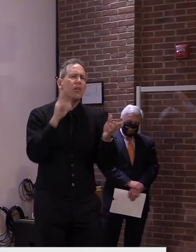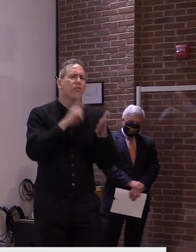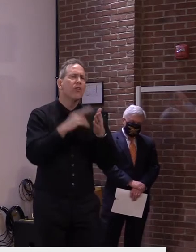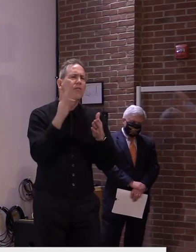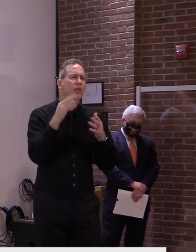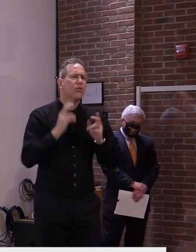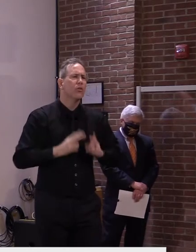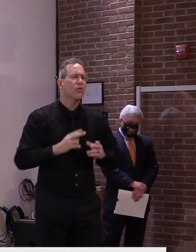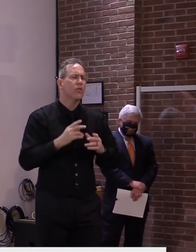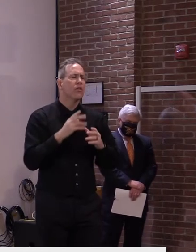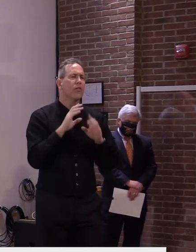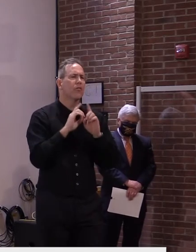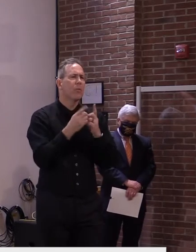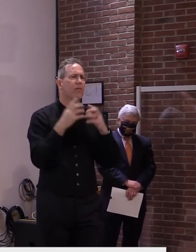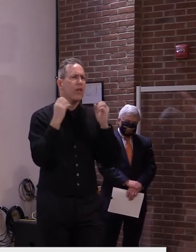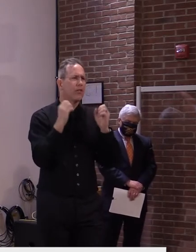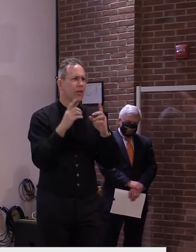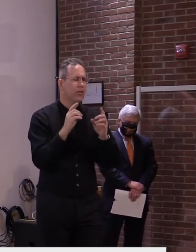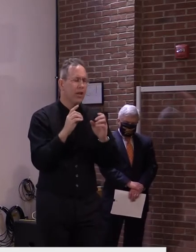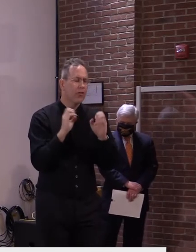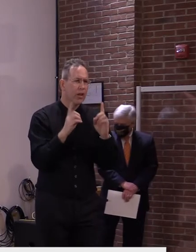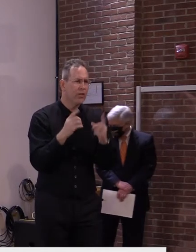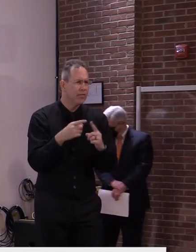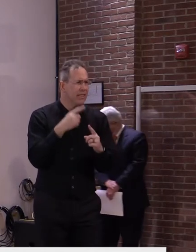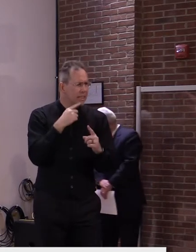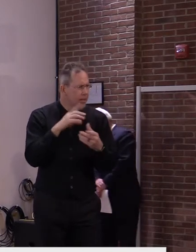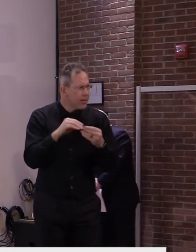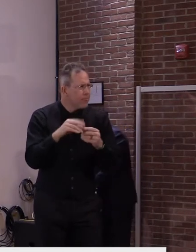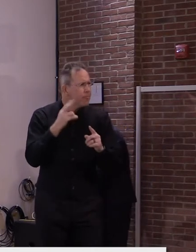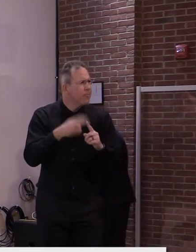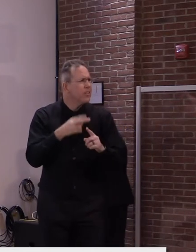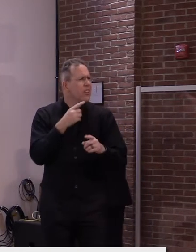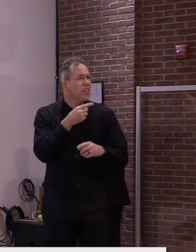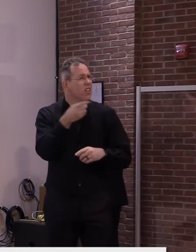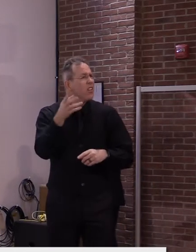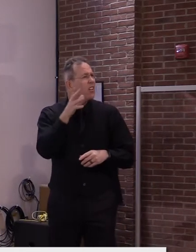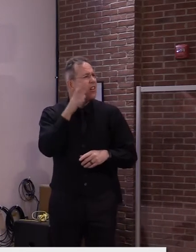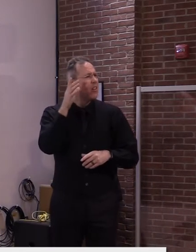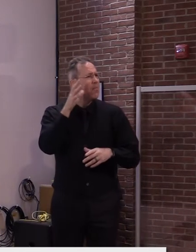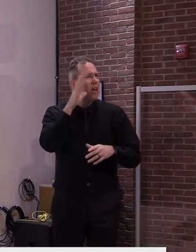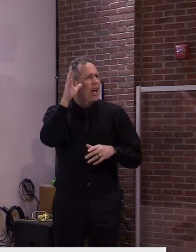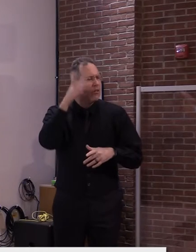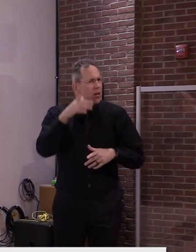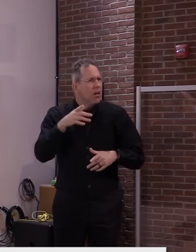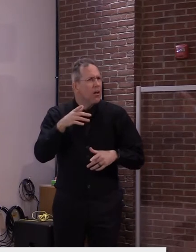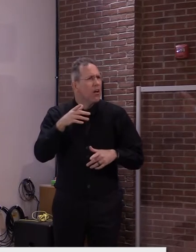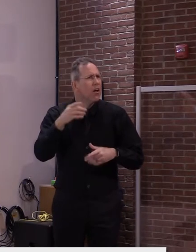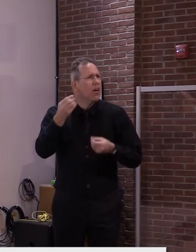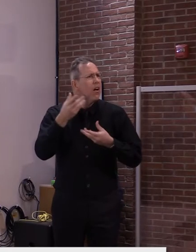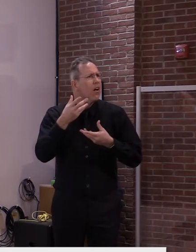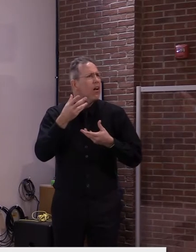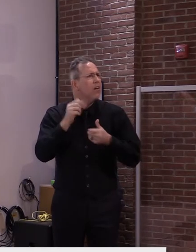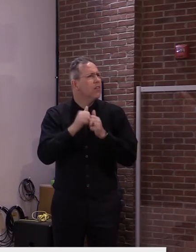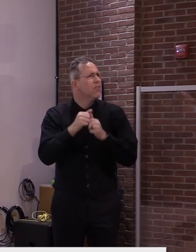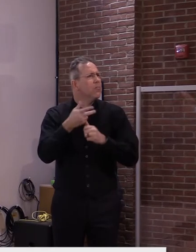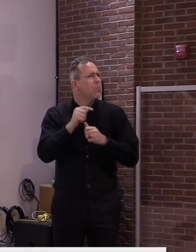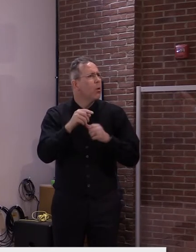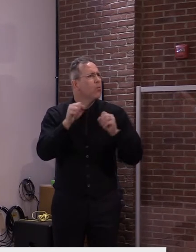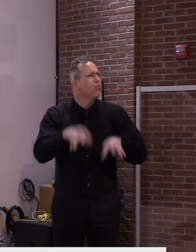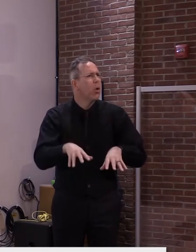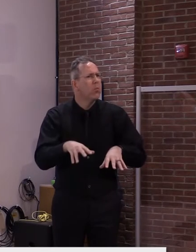from several, frustrated parents that they just are looking for answers.